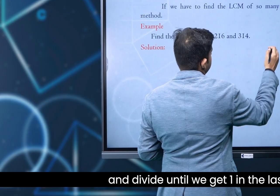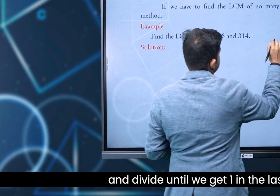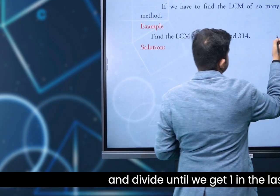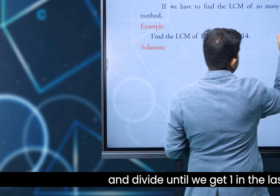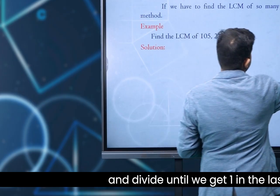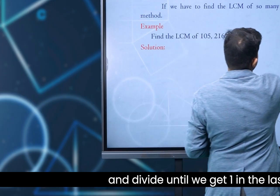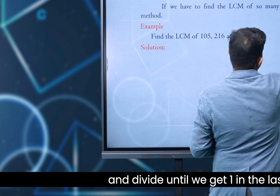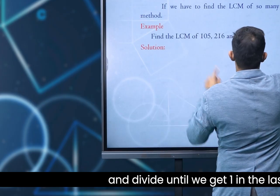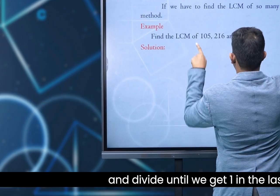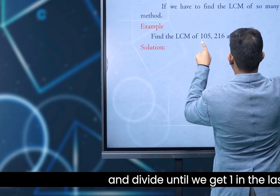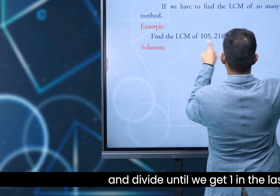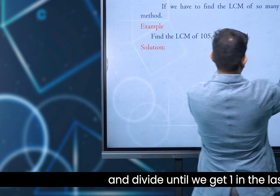row.